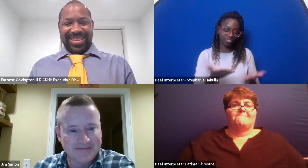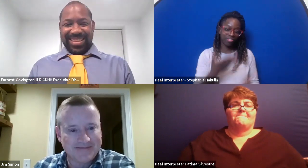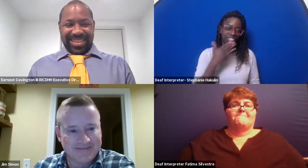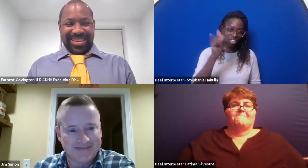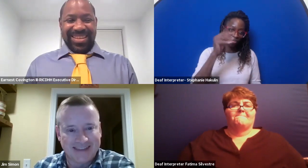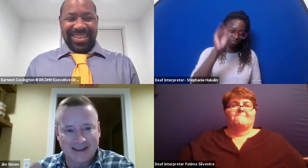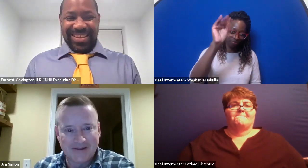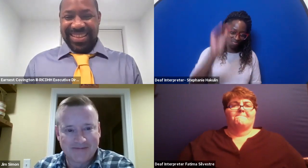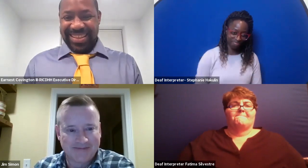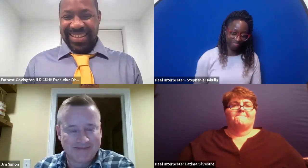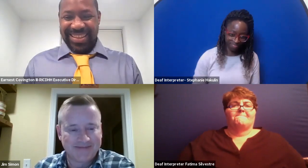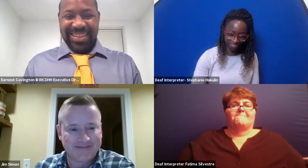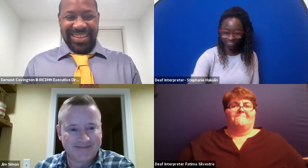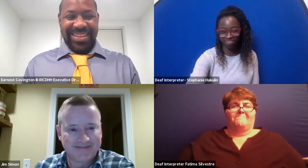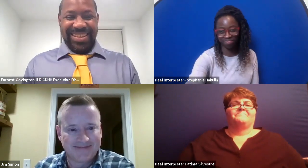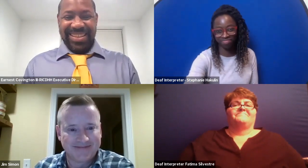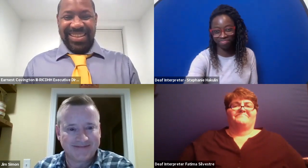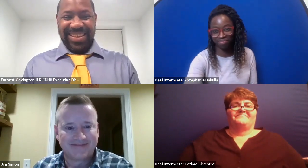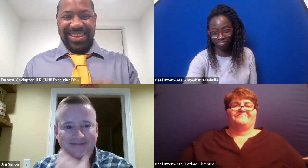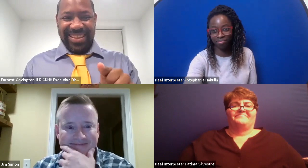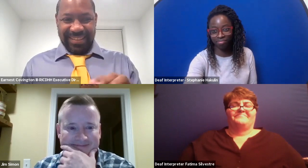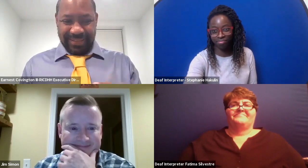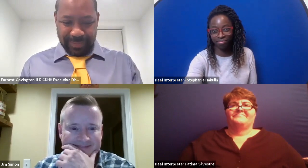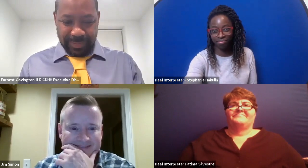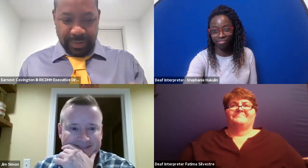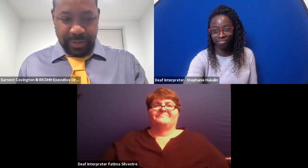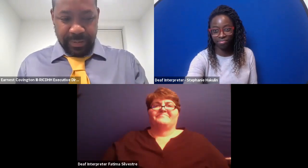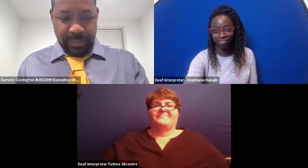Absolutely. Great having you here Thank tonight, you. Jim.